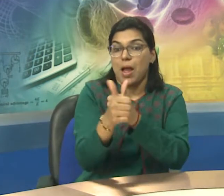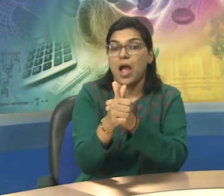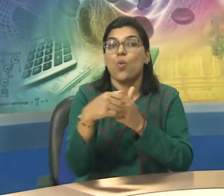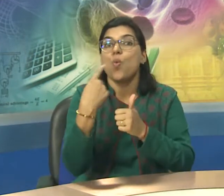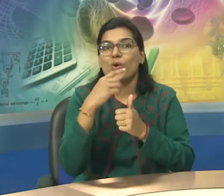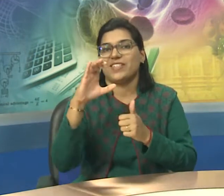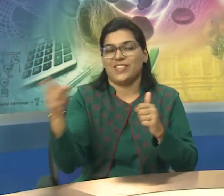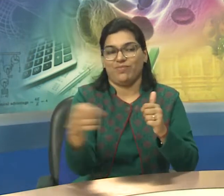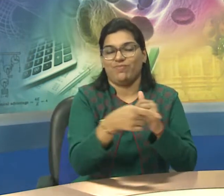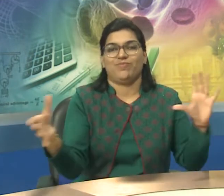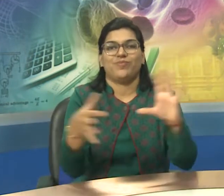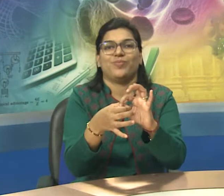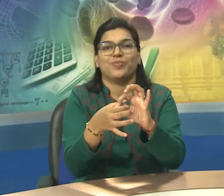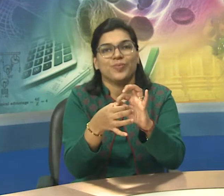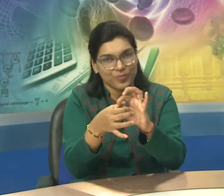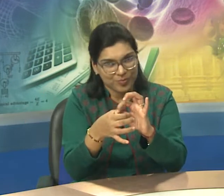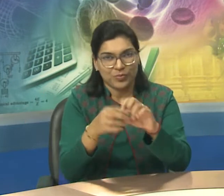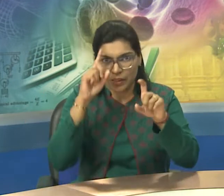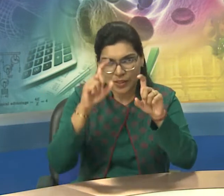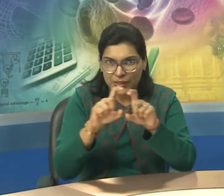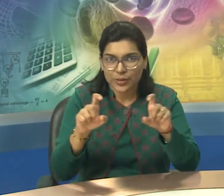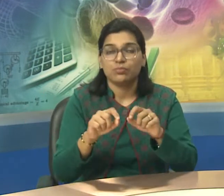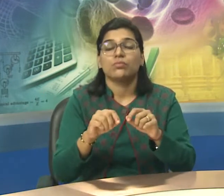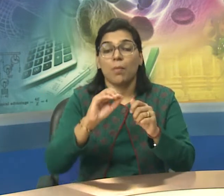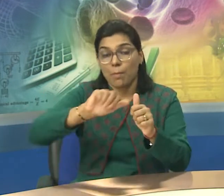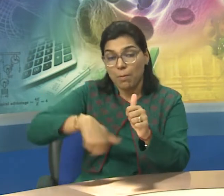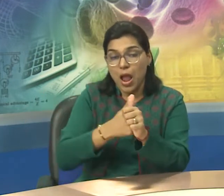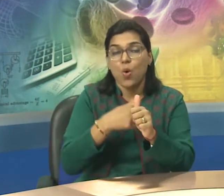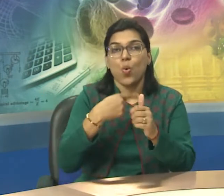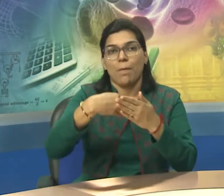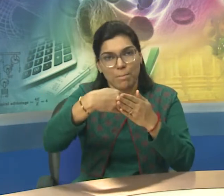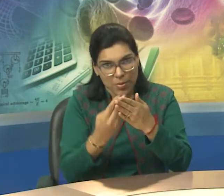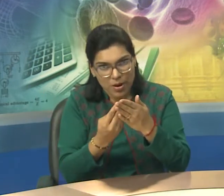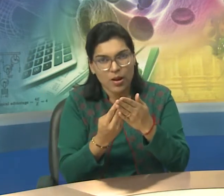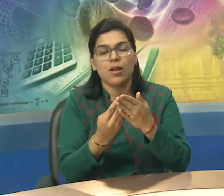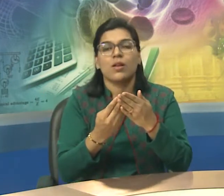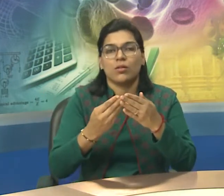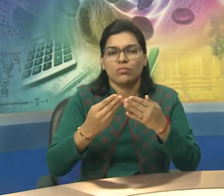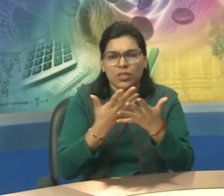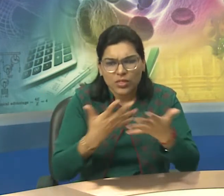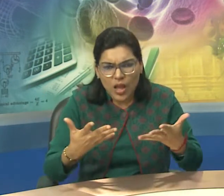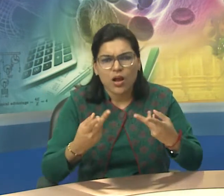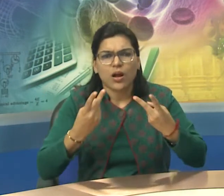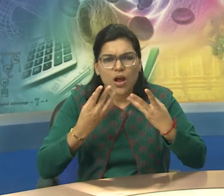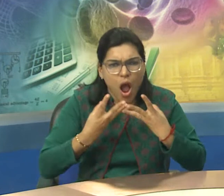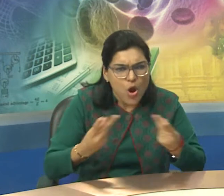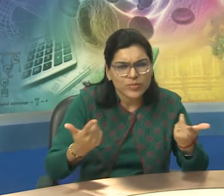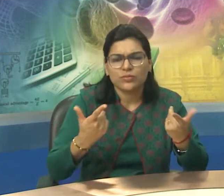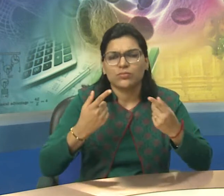customer related services. Any services related to customers are solved or done by